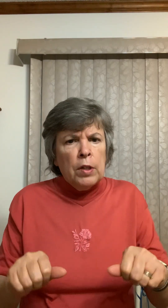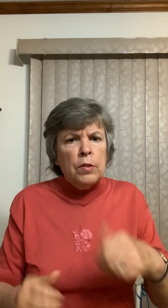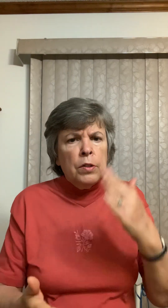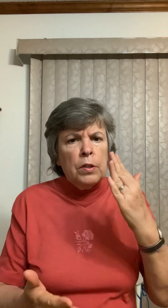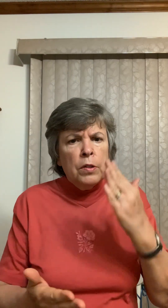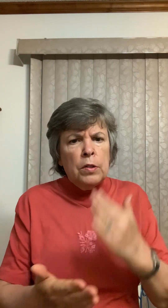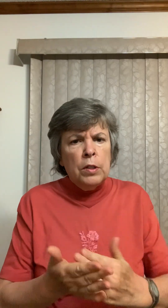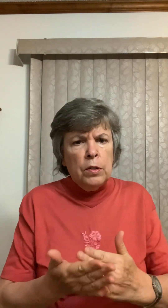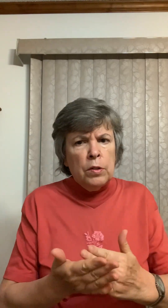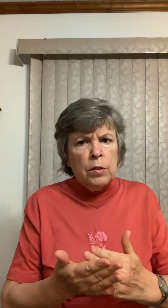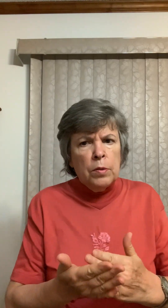strivings cease.